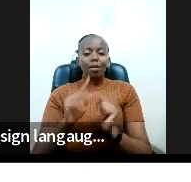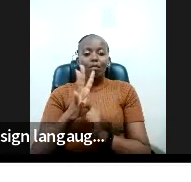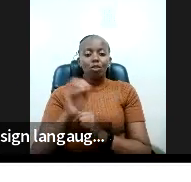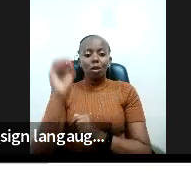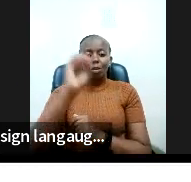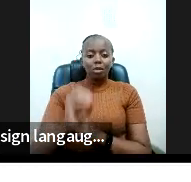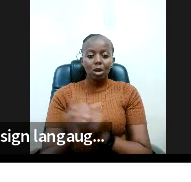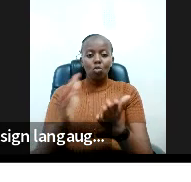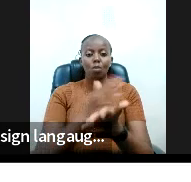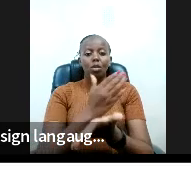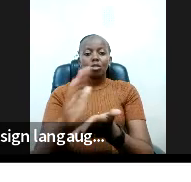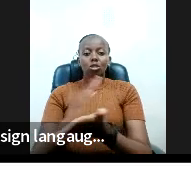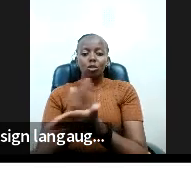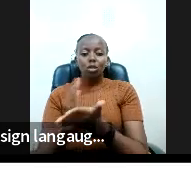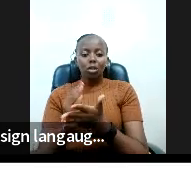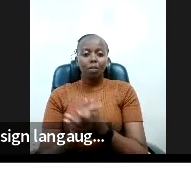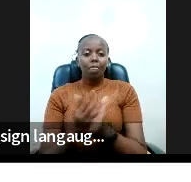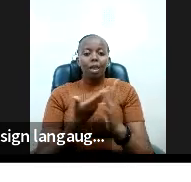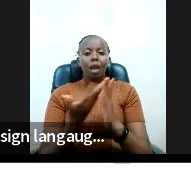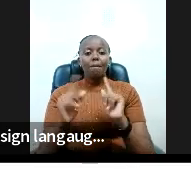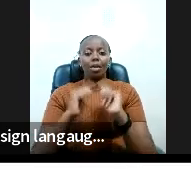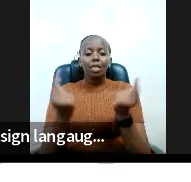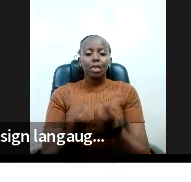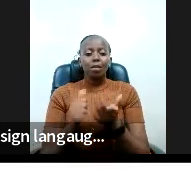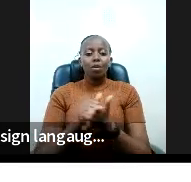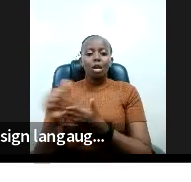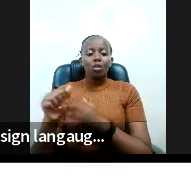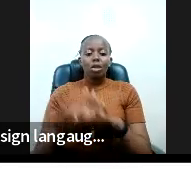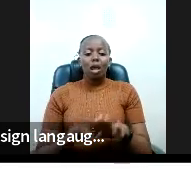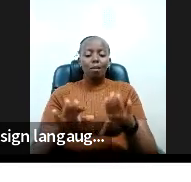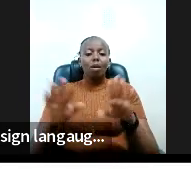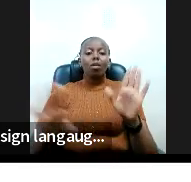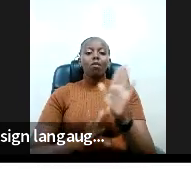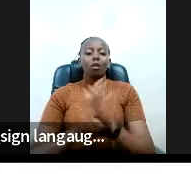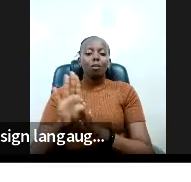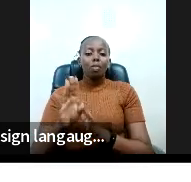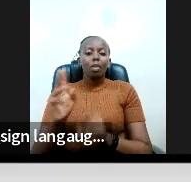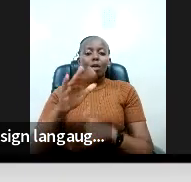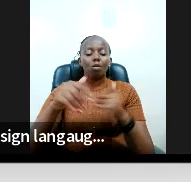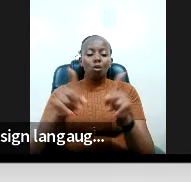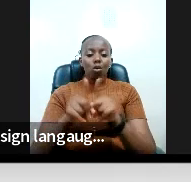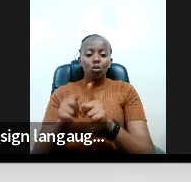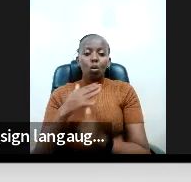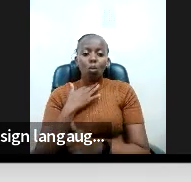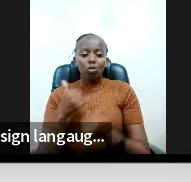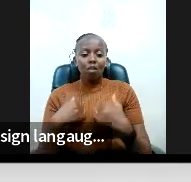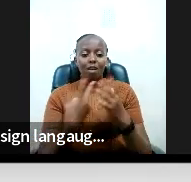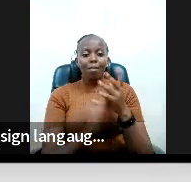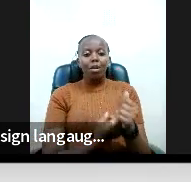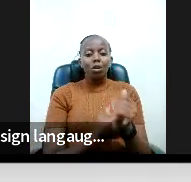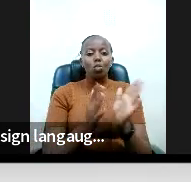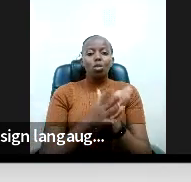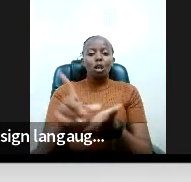will be distributed among team, production, and market development. We also seek partnership with local